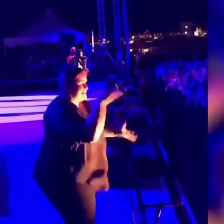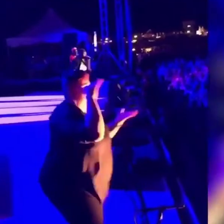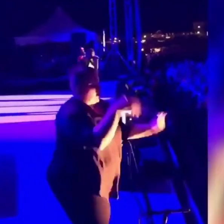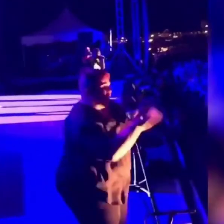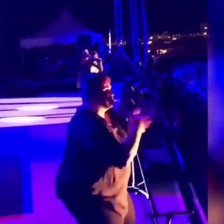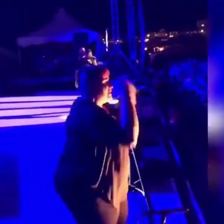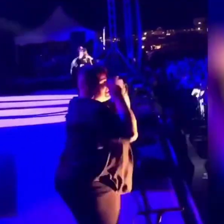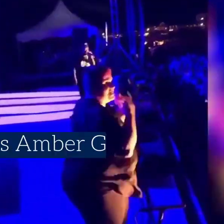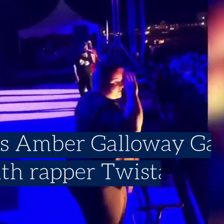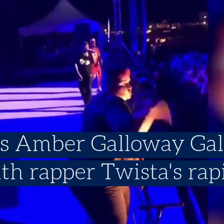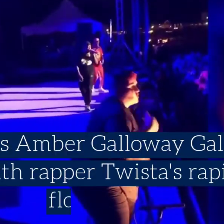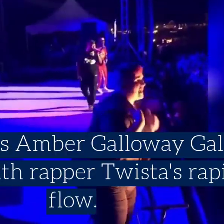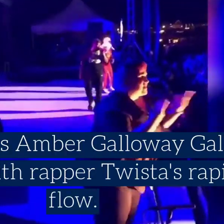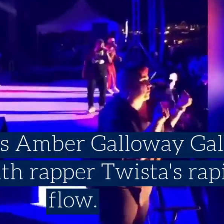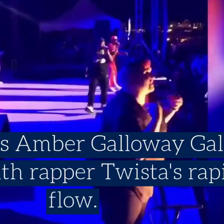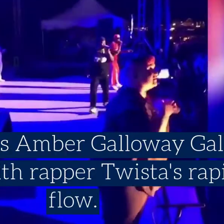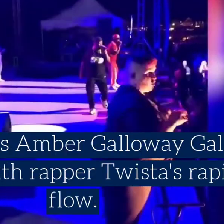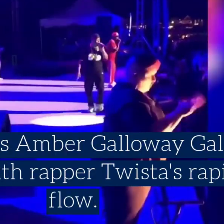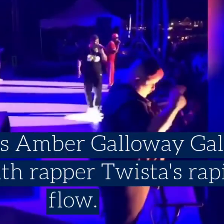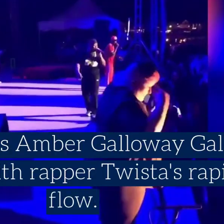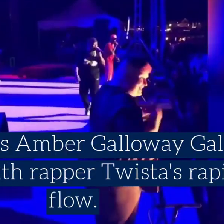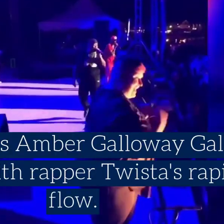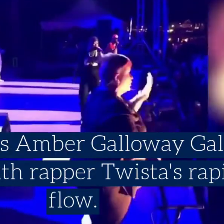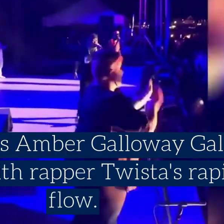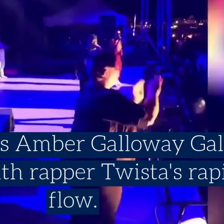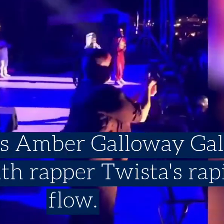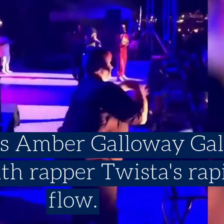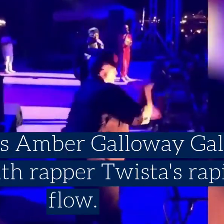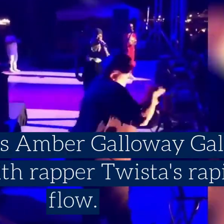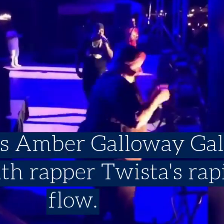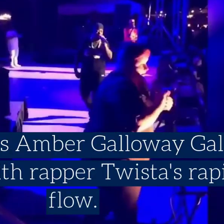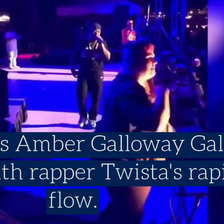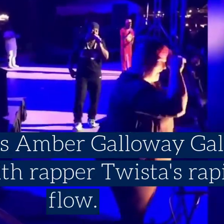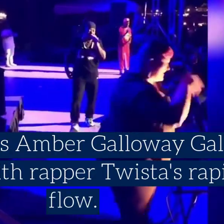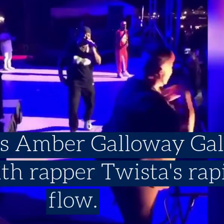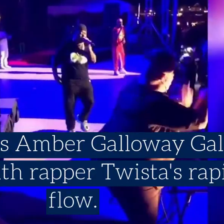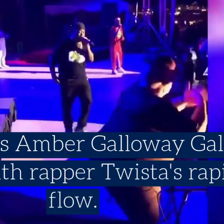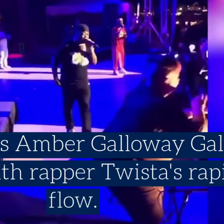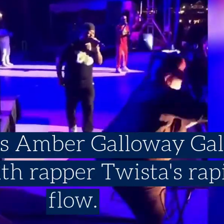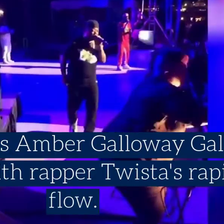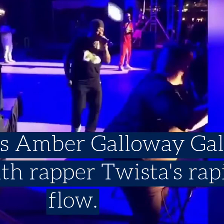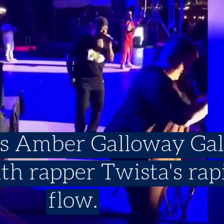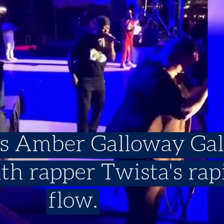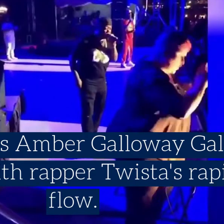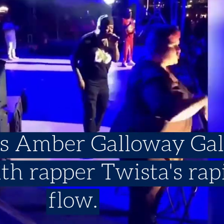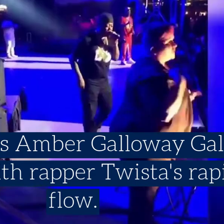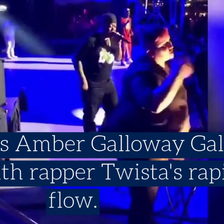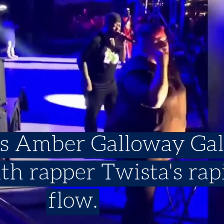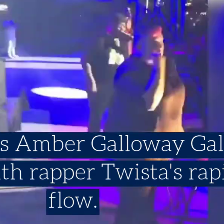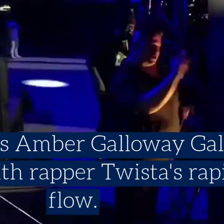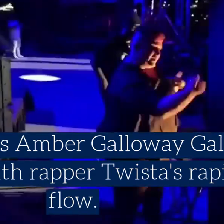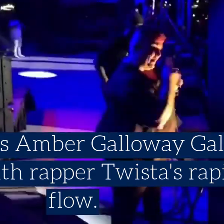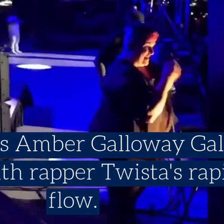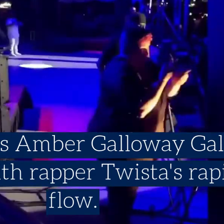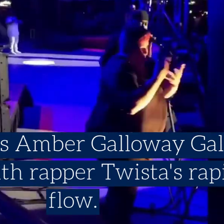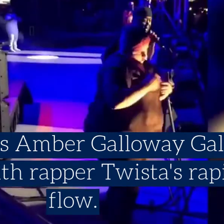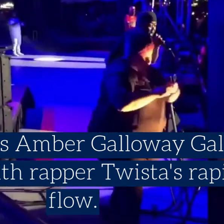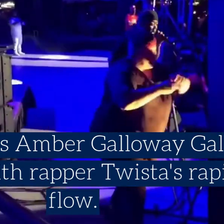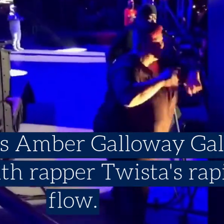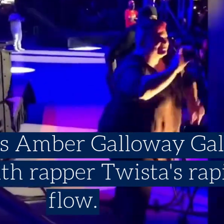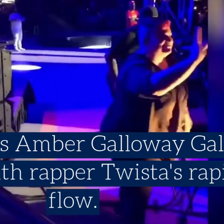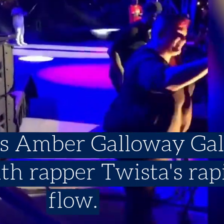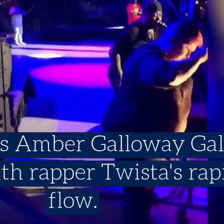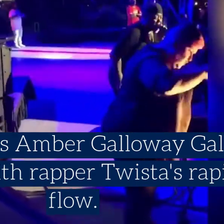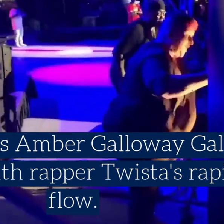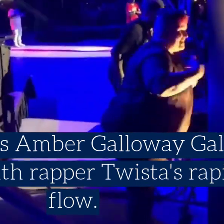. The mom says the rap has always been a big part of her life. She said she's fast talker, fast thinker, so she signs back. She says the video was not planned,